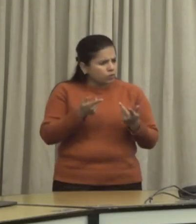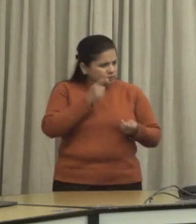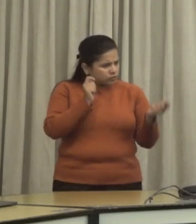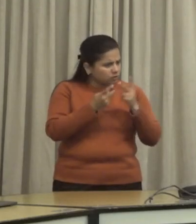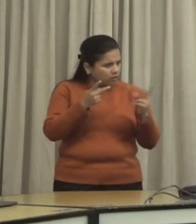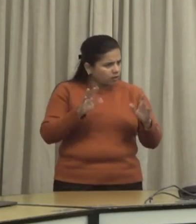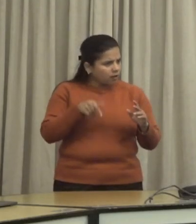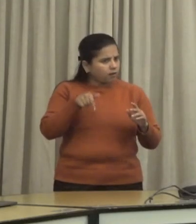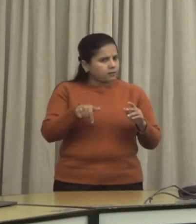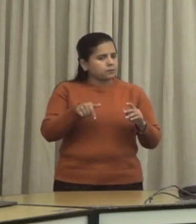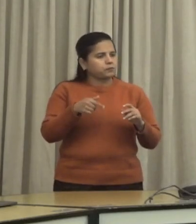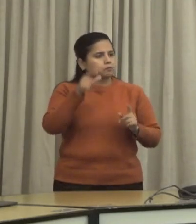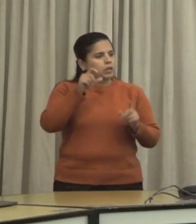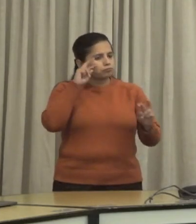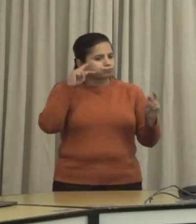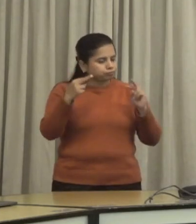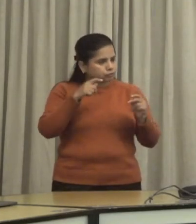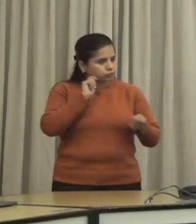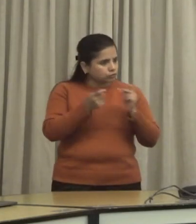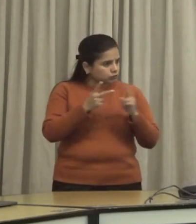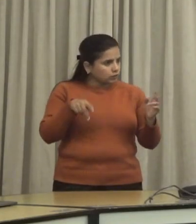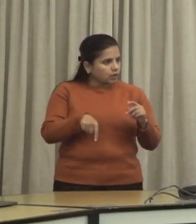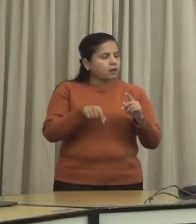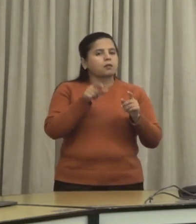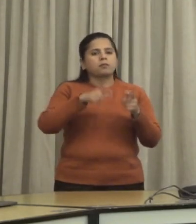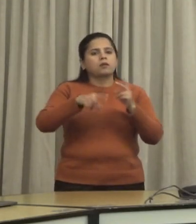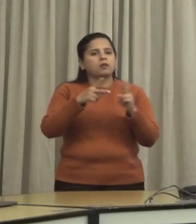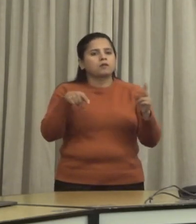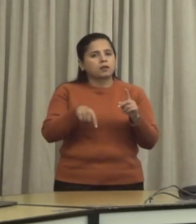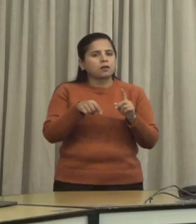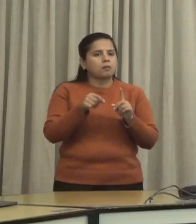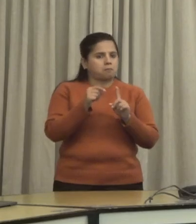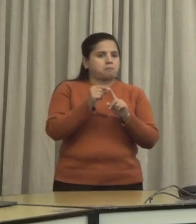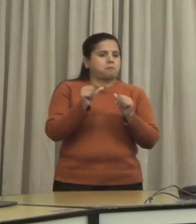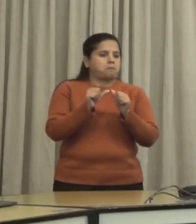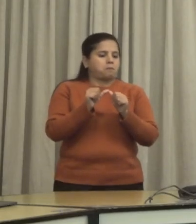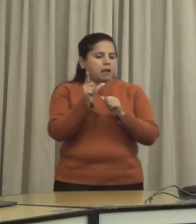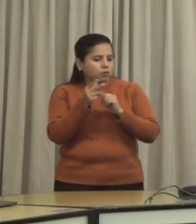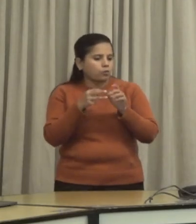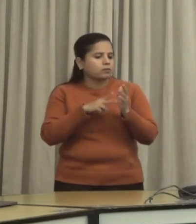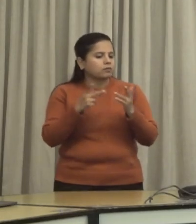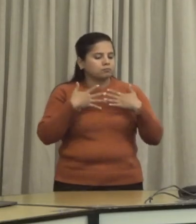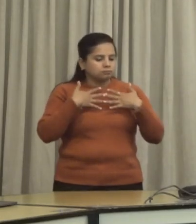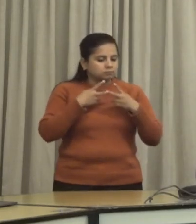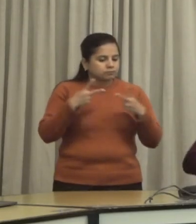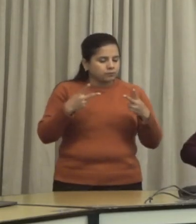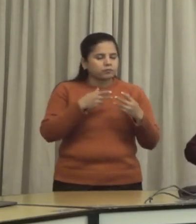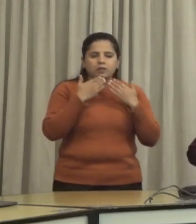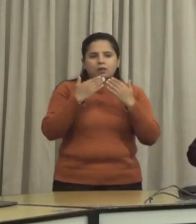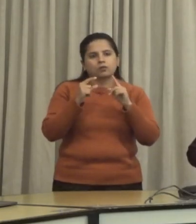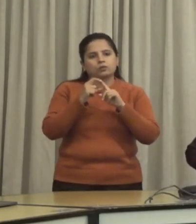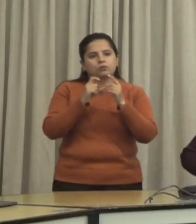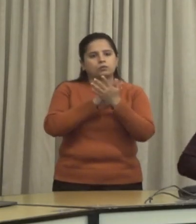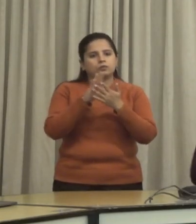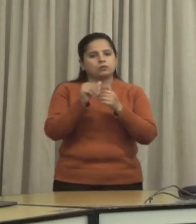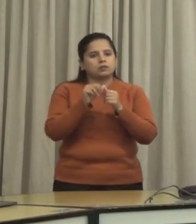changed the influence, the perception of palliative care amongst medical professionals themselves? Thank you, Dhwani.